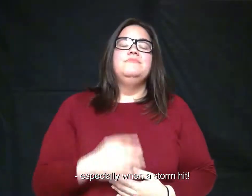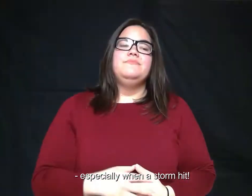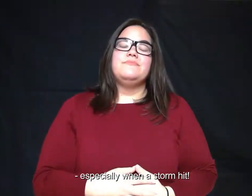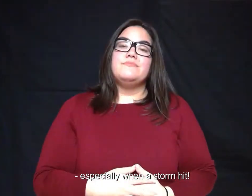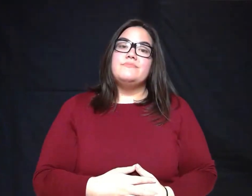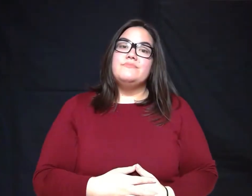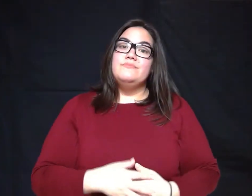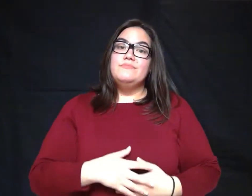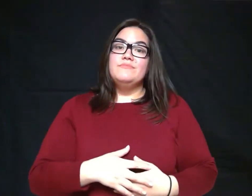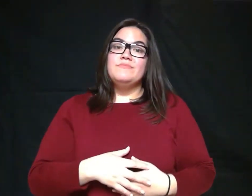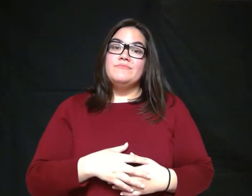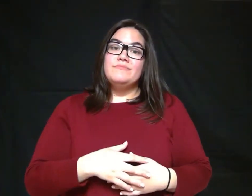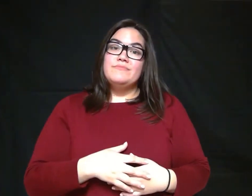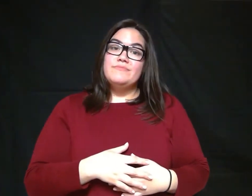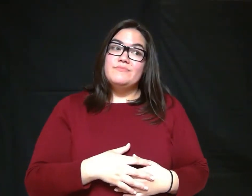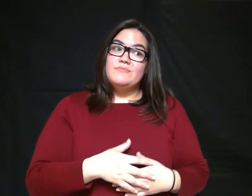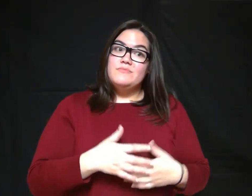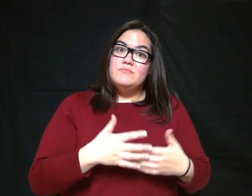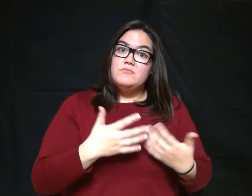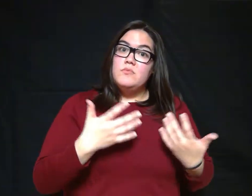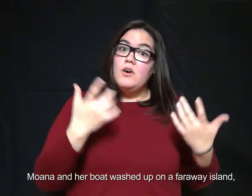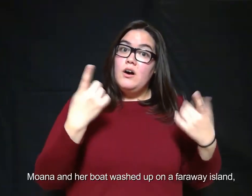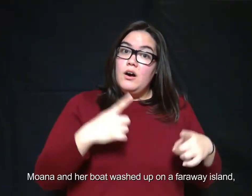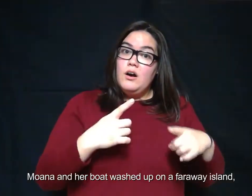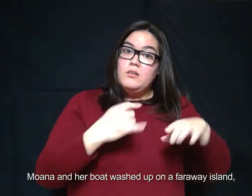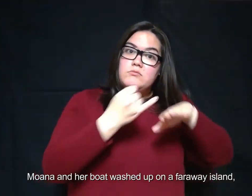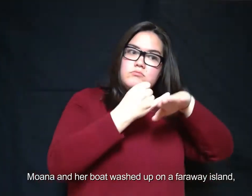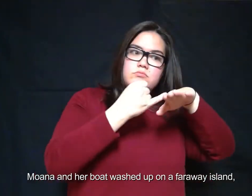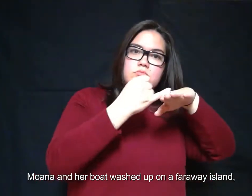Moana and her boat washed up on a faraway island